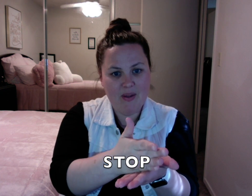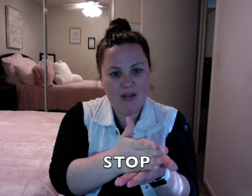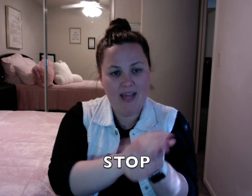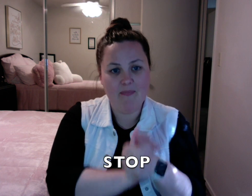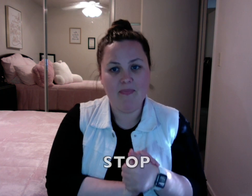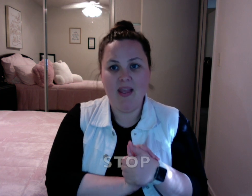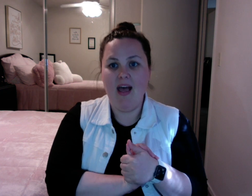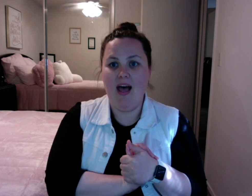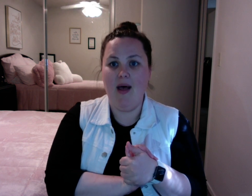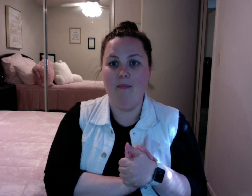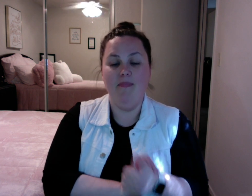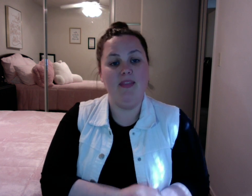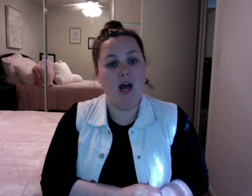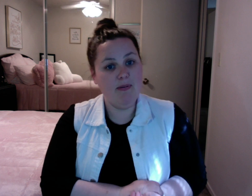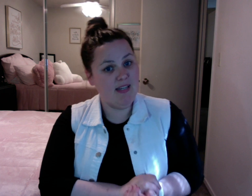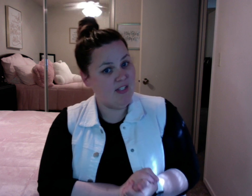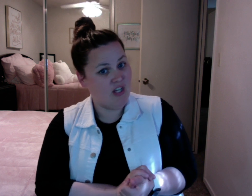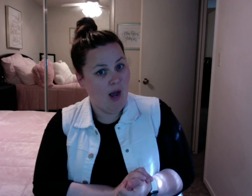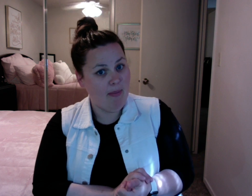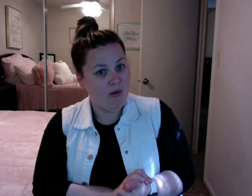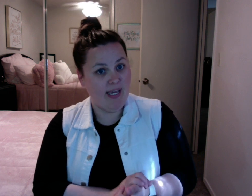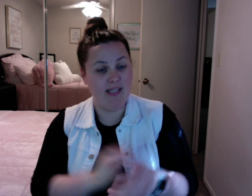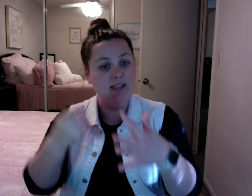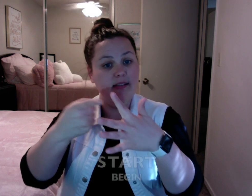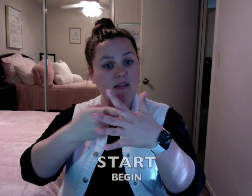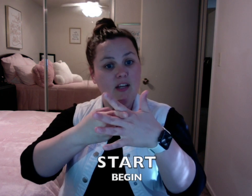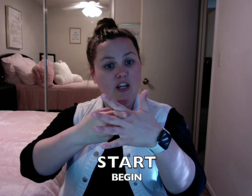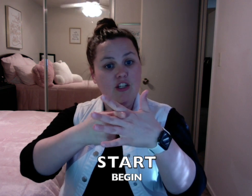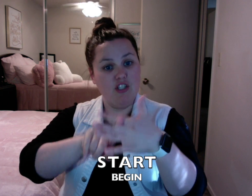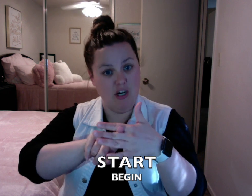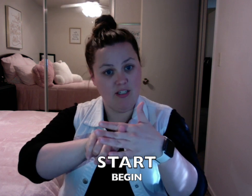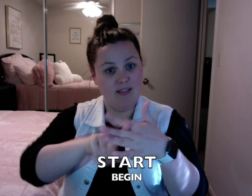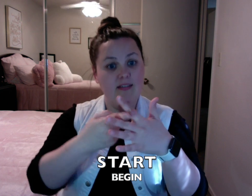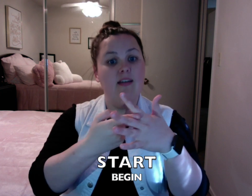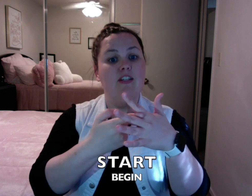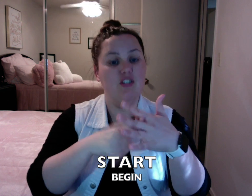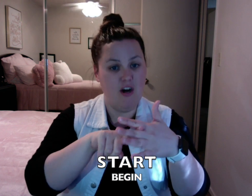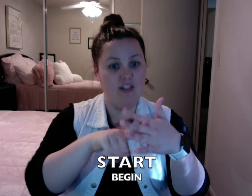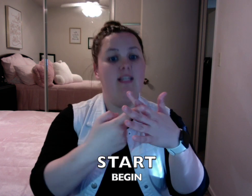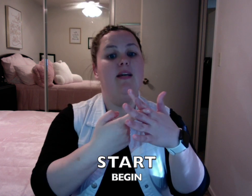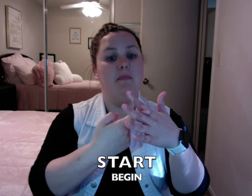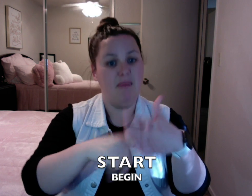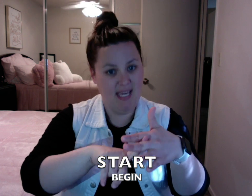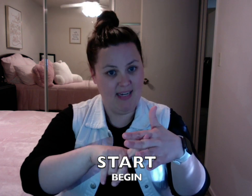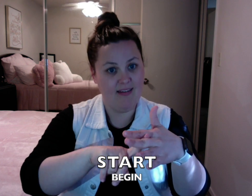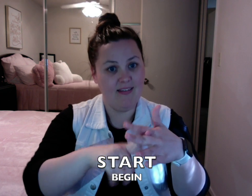Okay, the opposite of stop is start, start, begin.